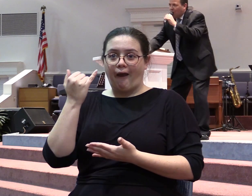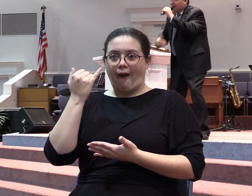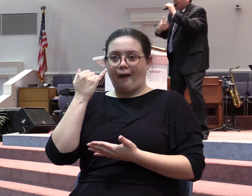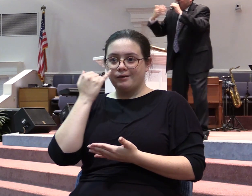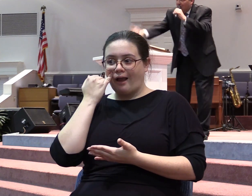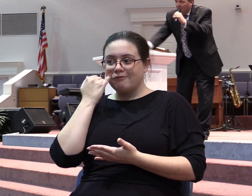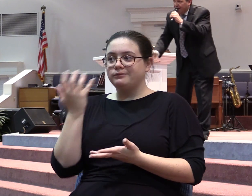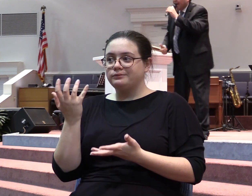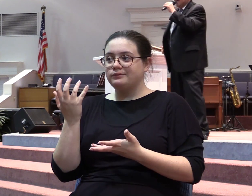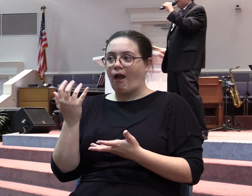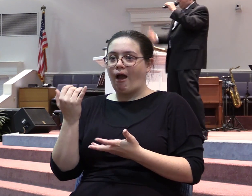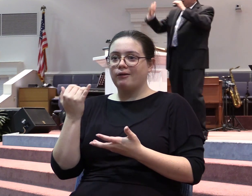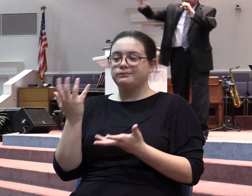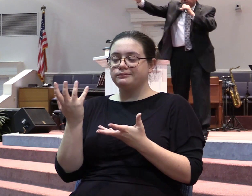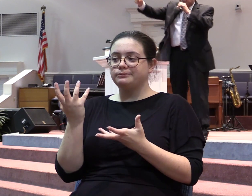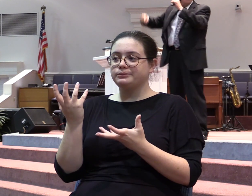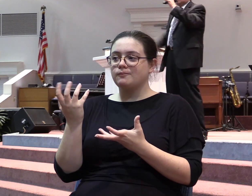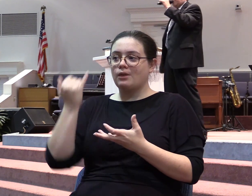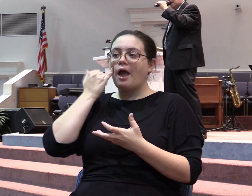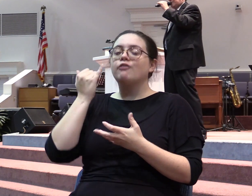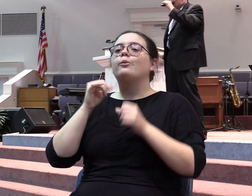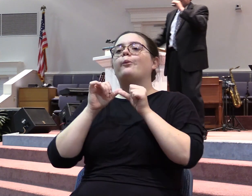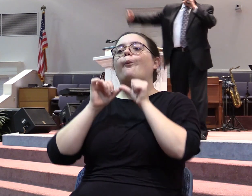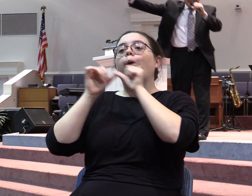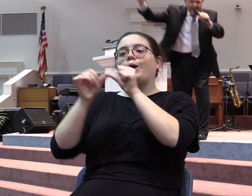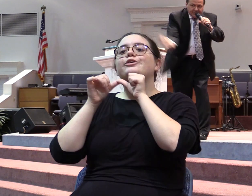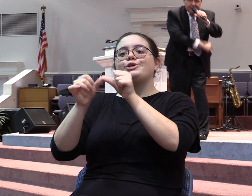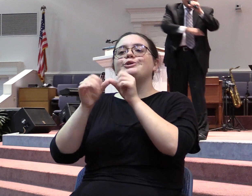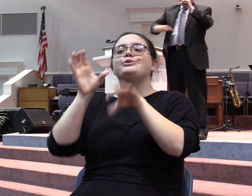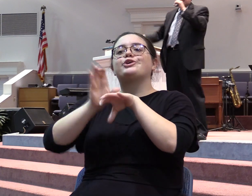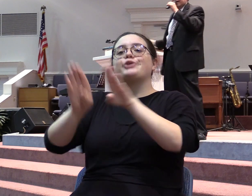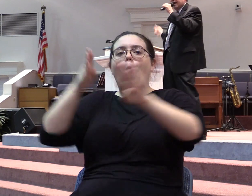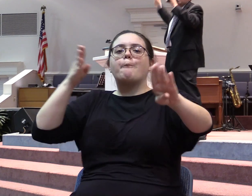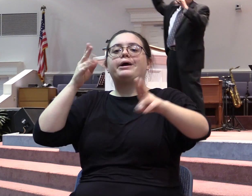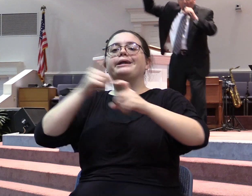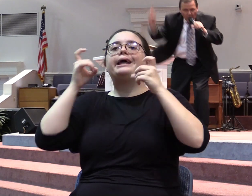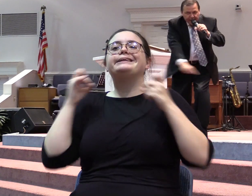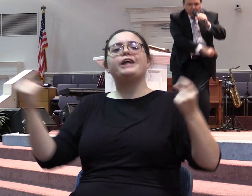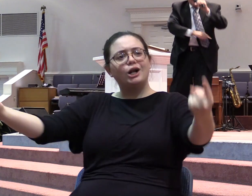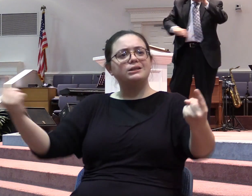oil kept flowing. If we'll keep the doors propped open and let sinners come in,